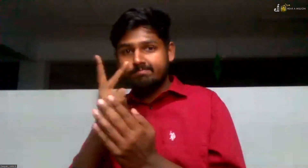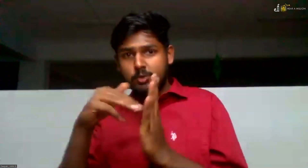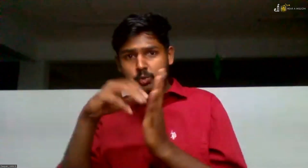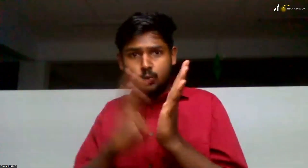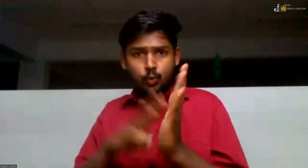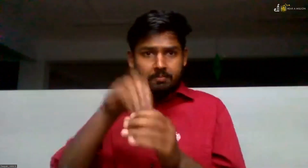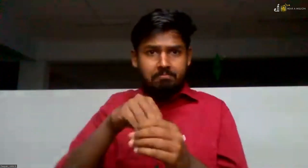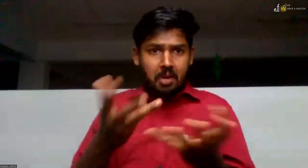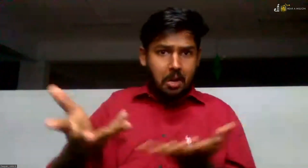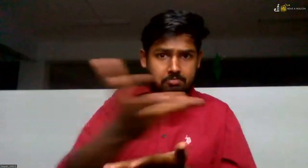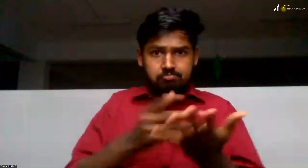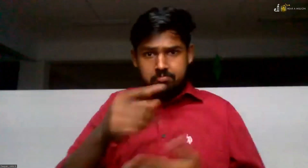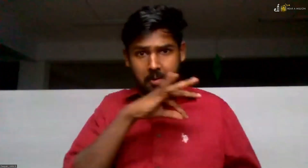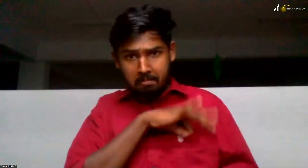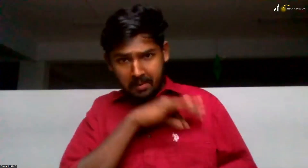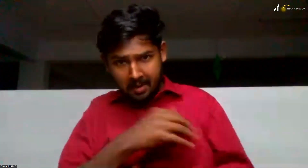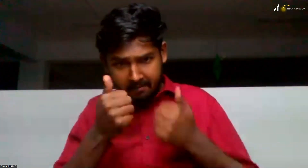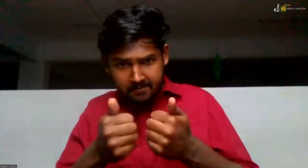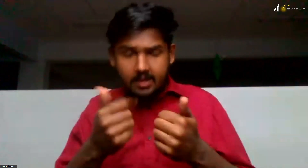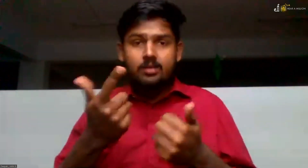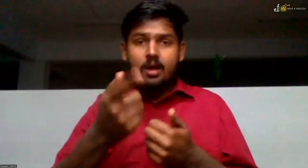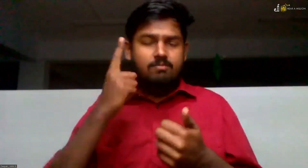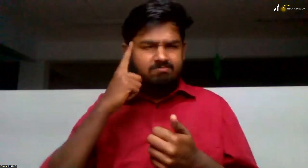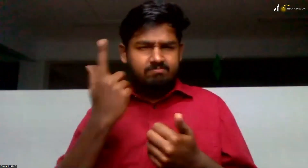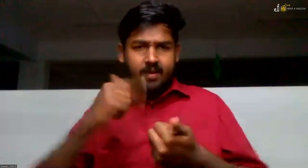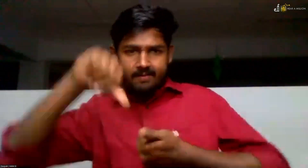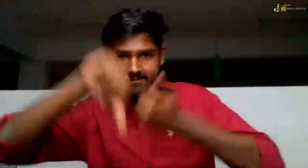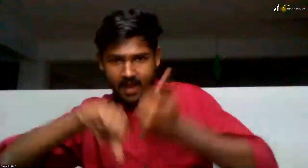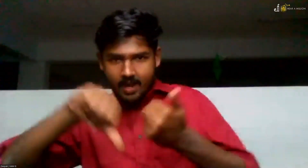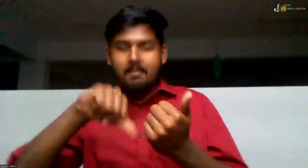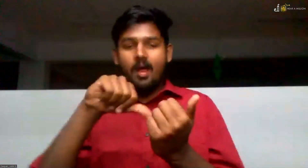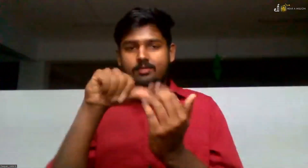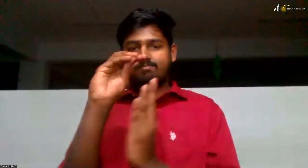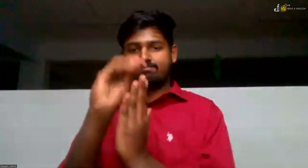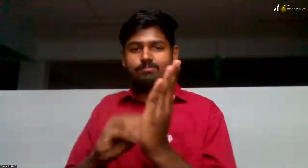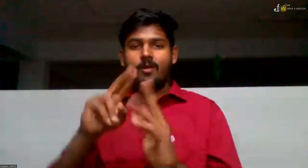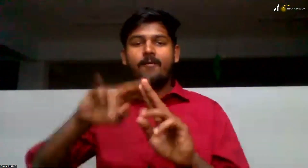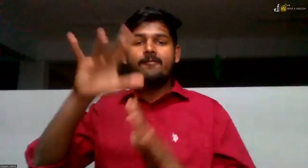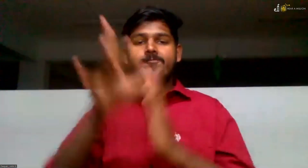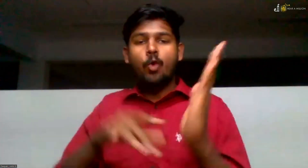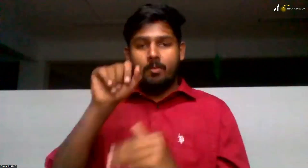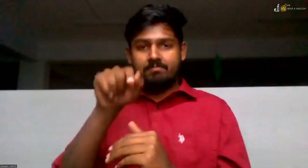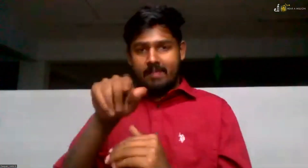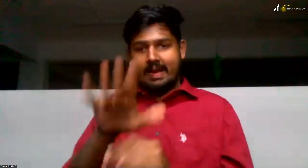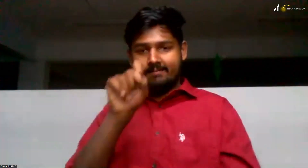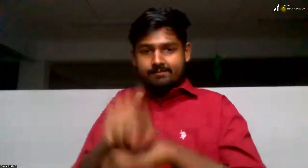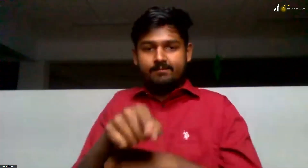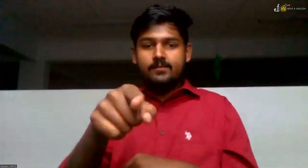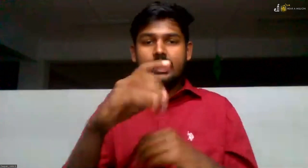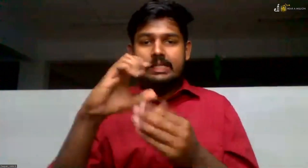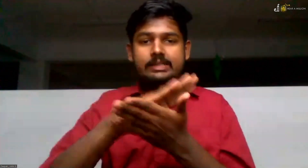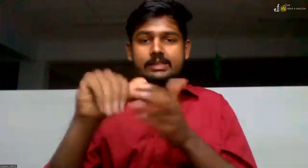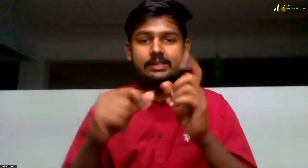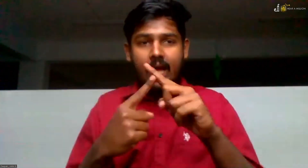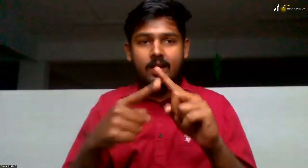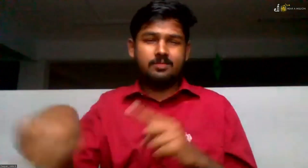the participants who is here, and if you think that was benefited, kindly fill the feedback